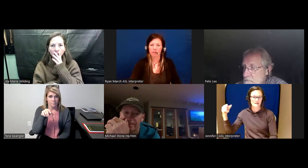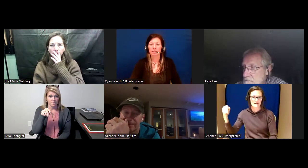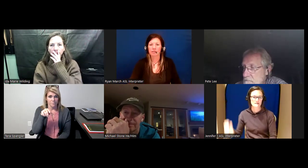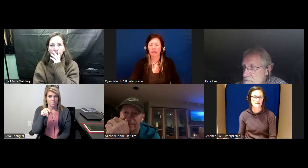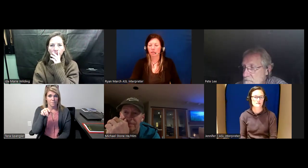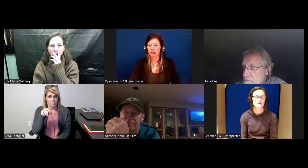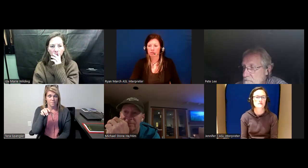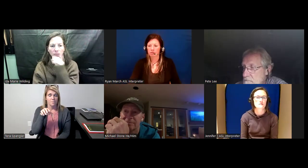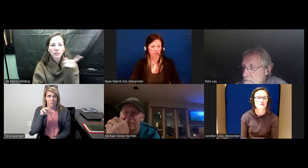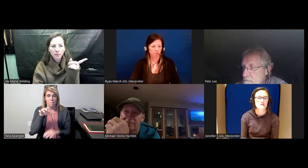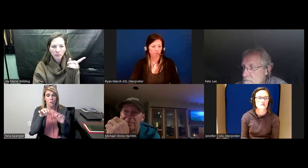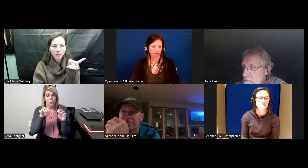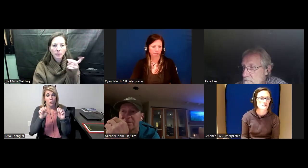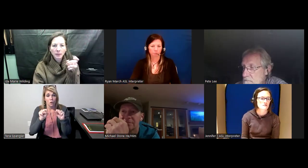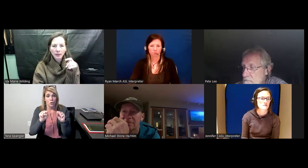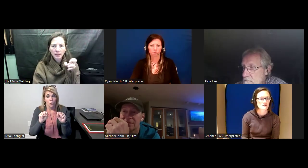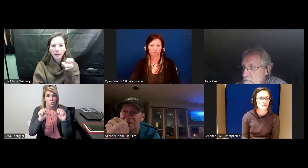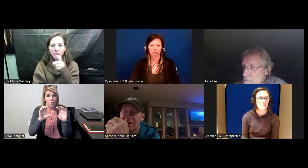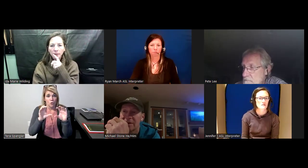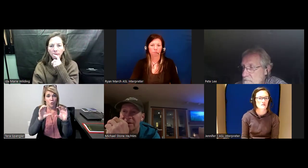Michael, yes, that was, yes.